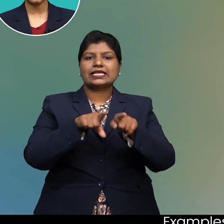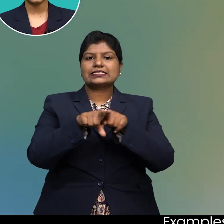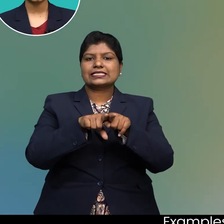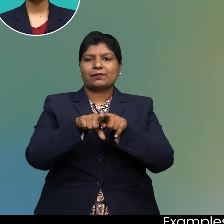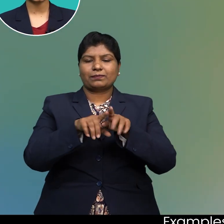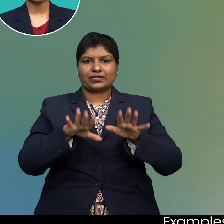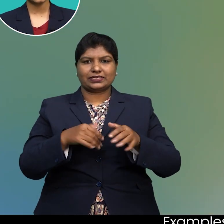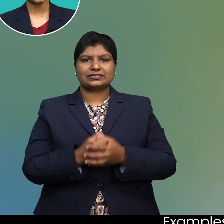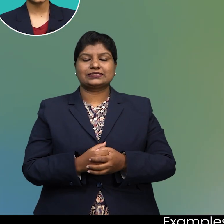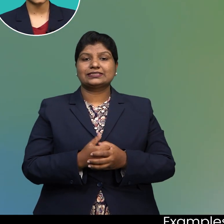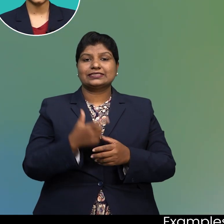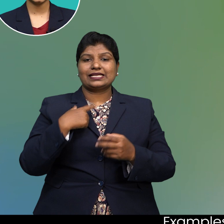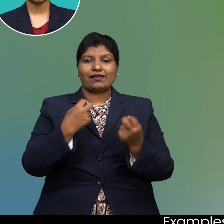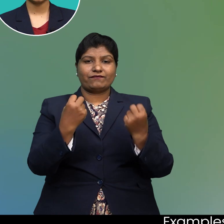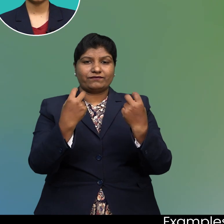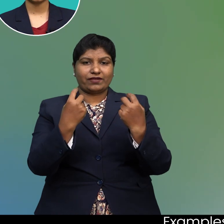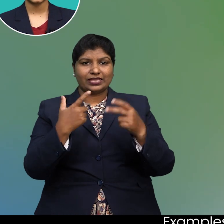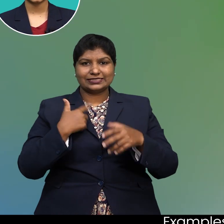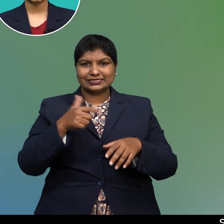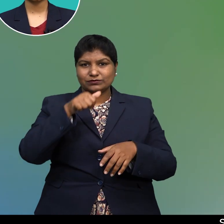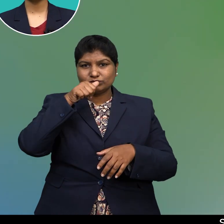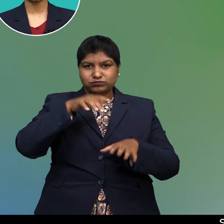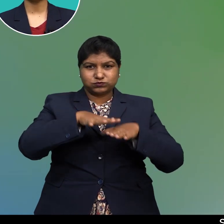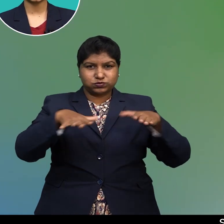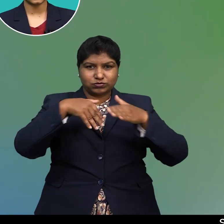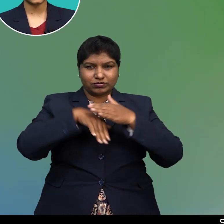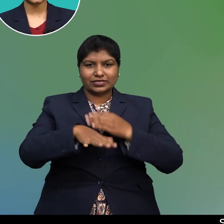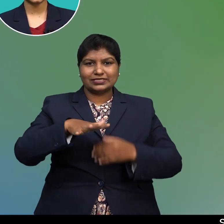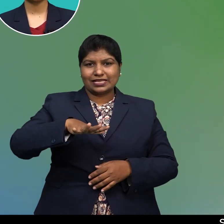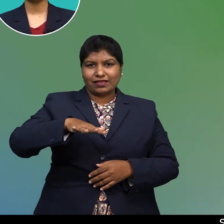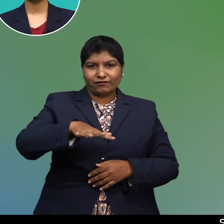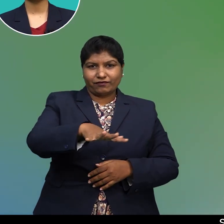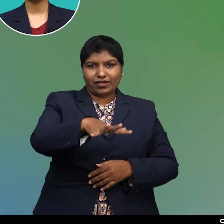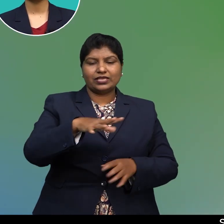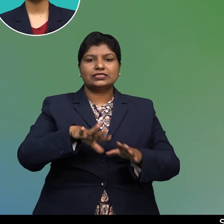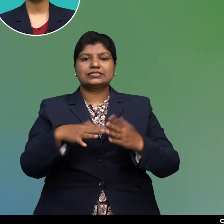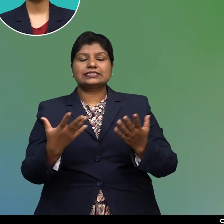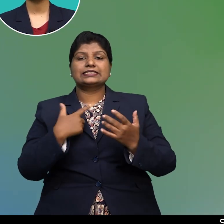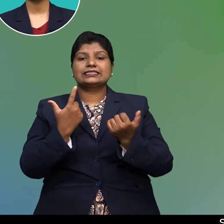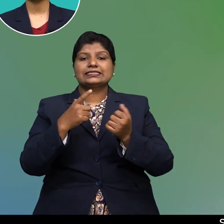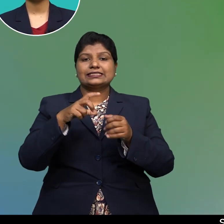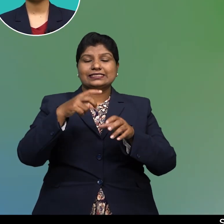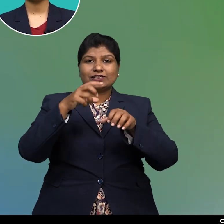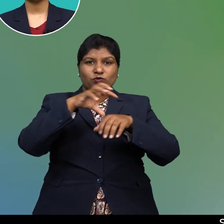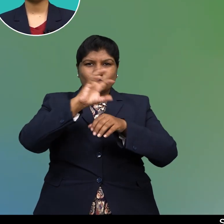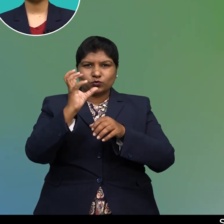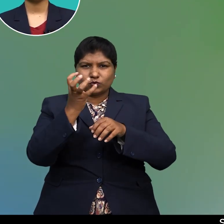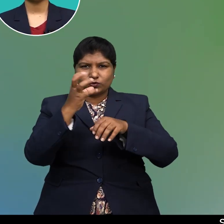There is an open circulatory system, and so the blood does not flow in well-defined